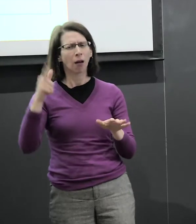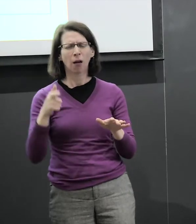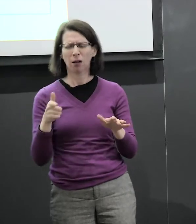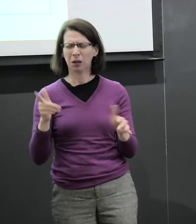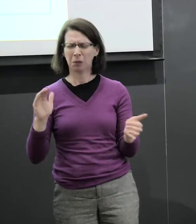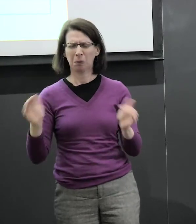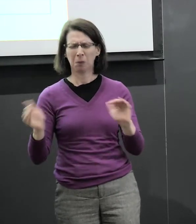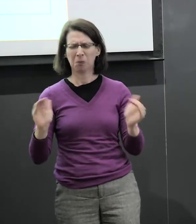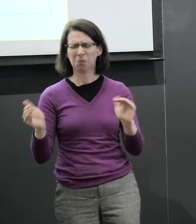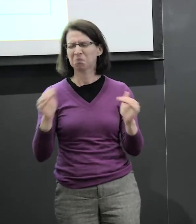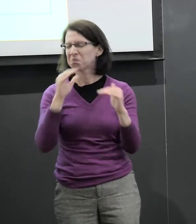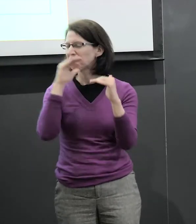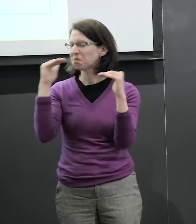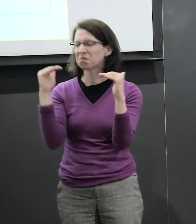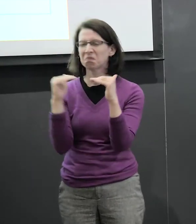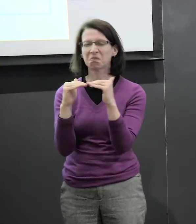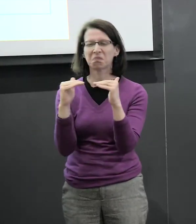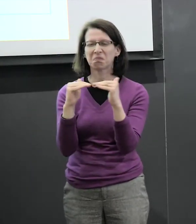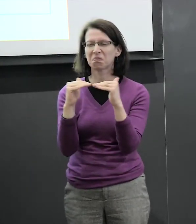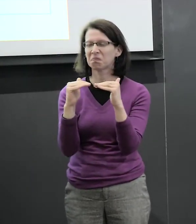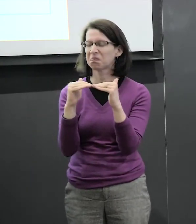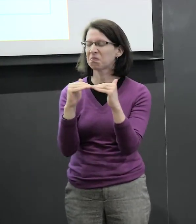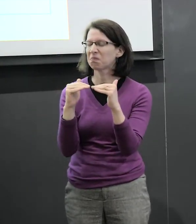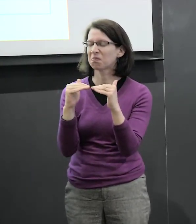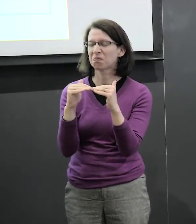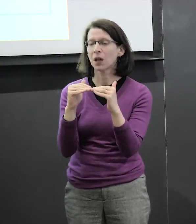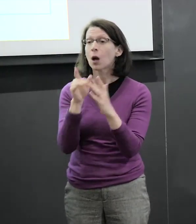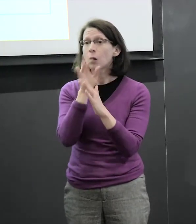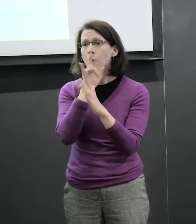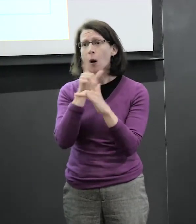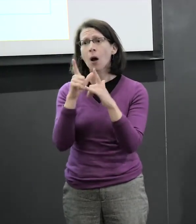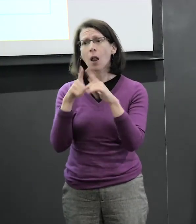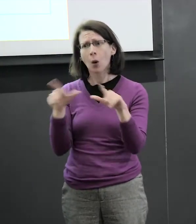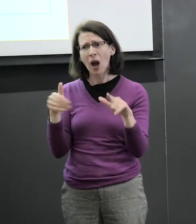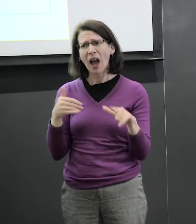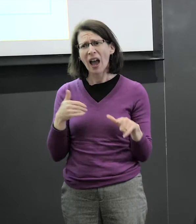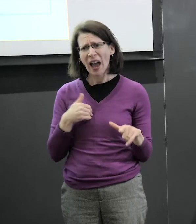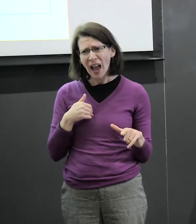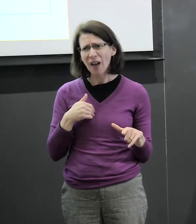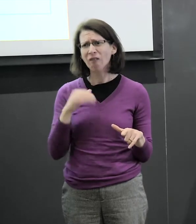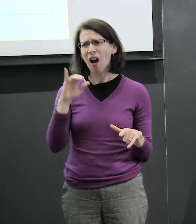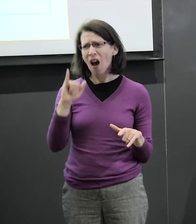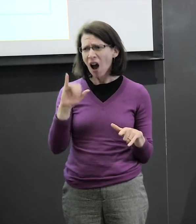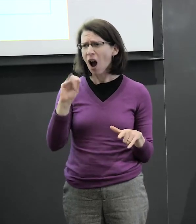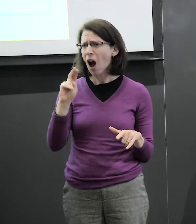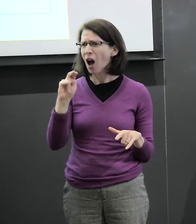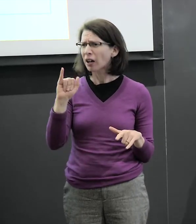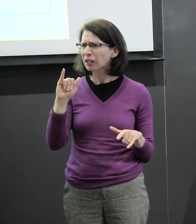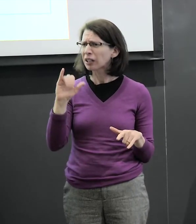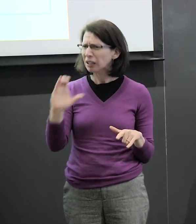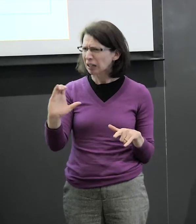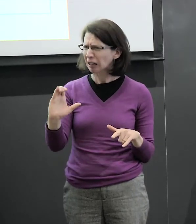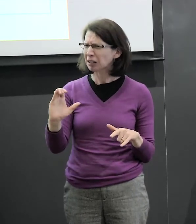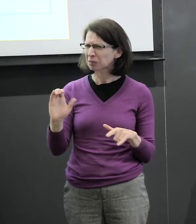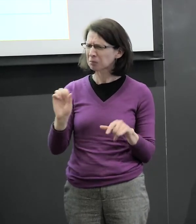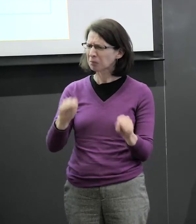unfair, that spoken language has rich iconic means, but by way of